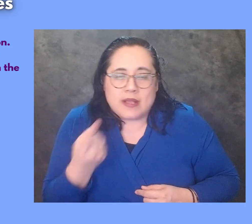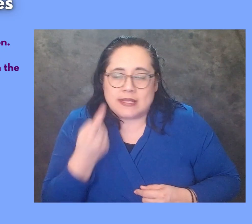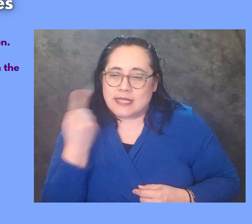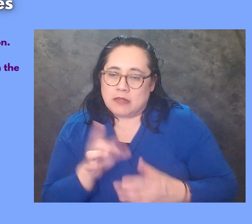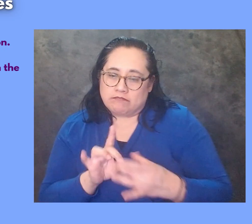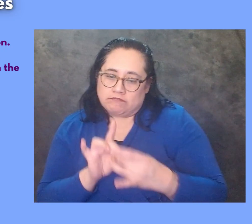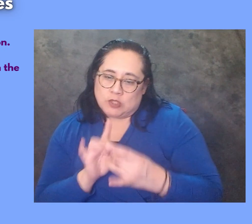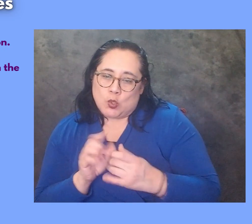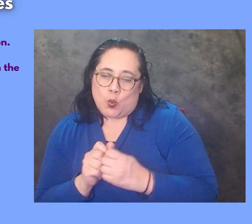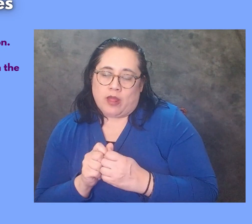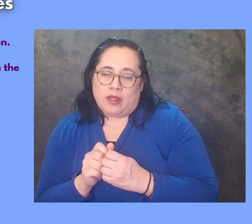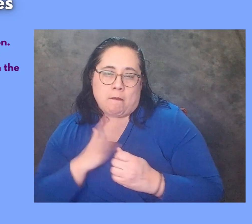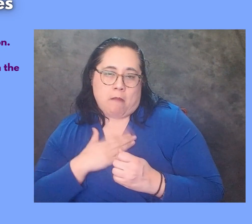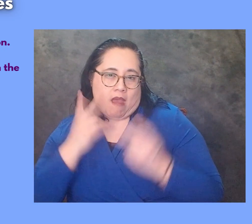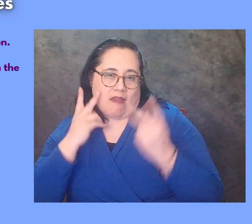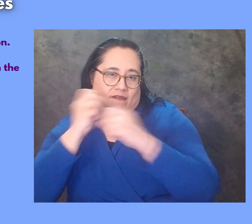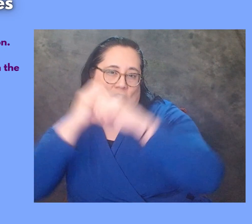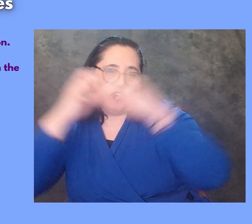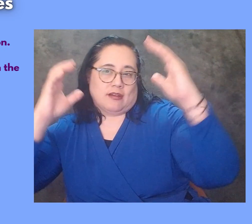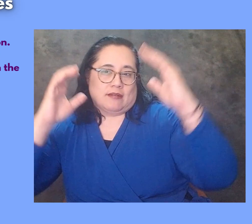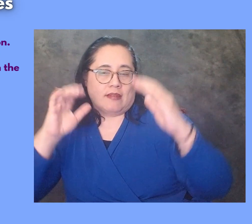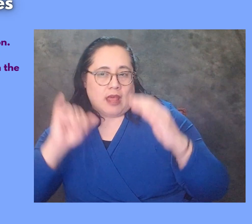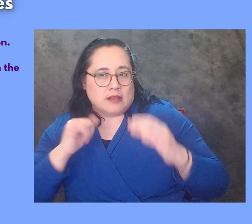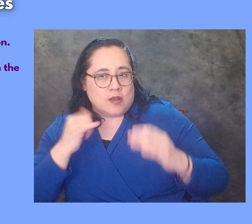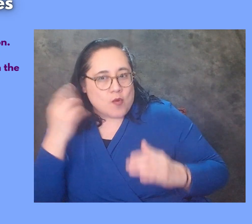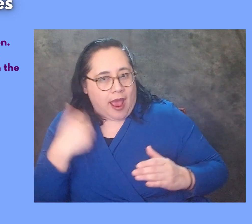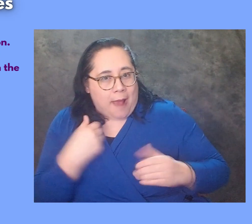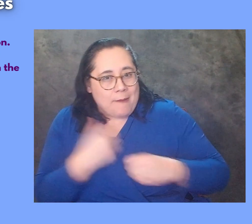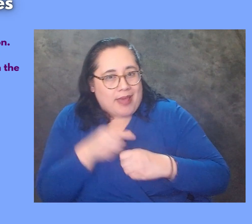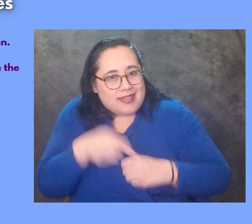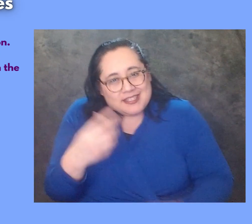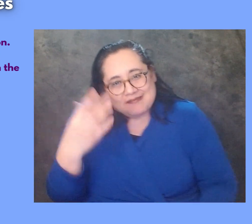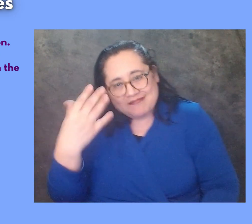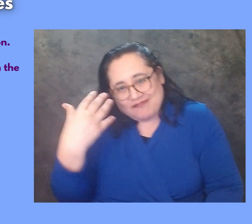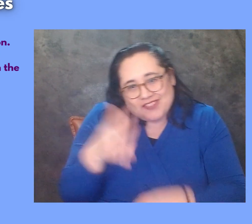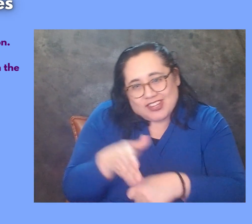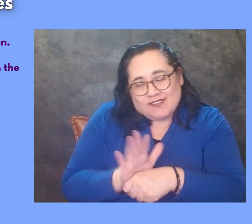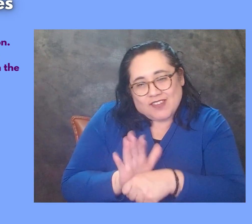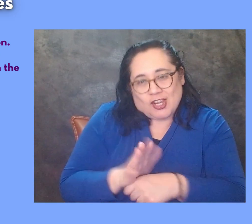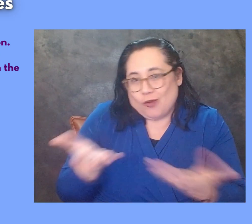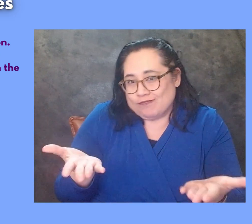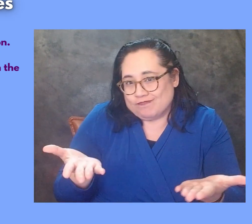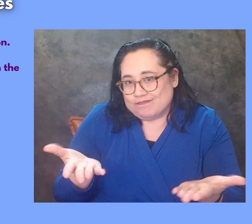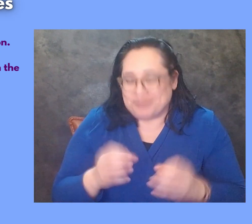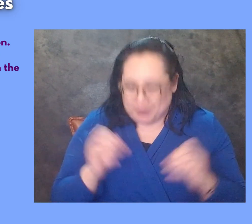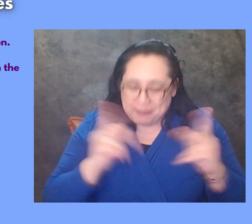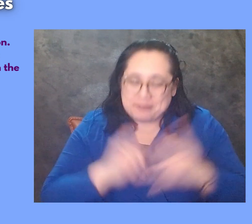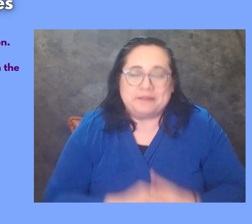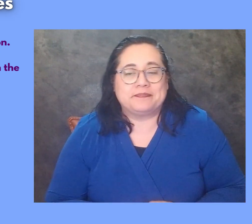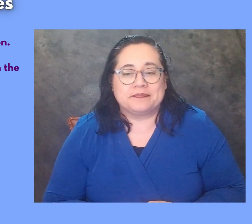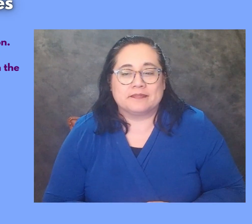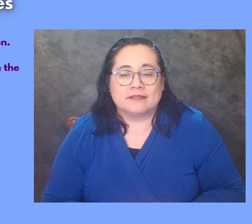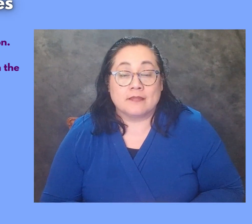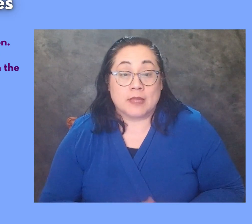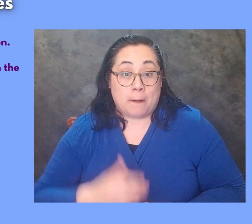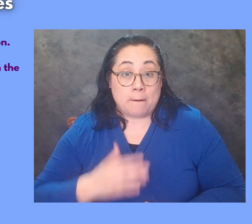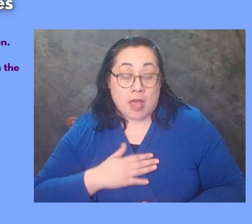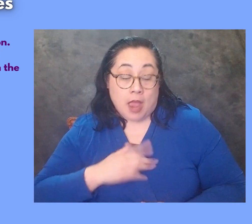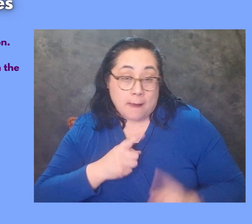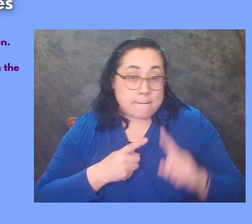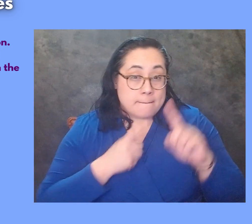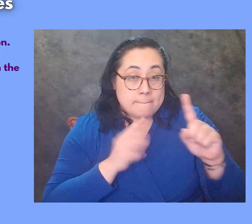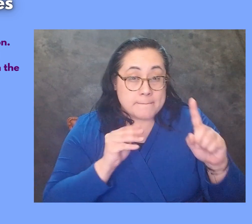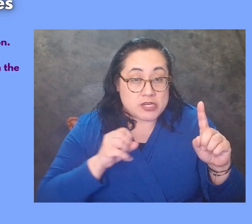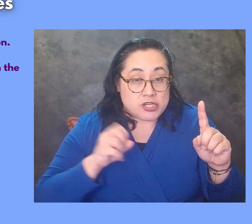I always connect back to my vision. That's why I'm here. That's why I make these videos. Okay,